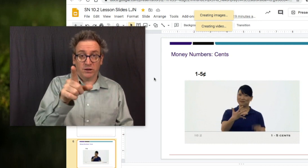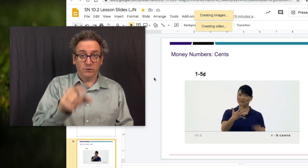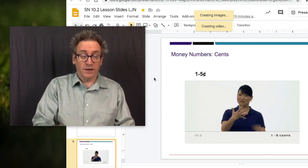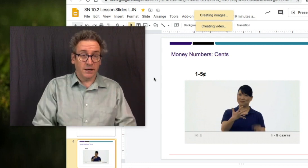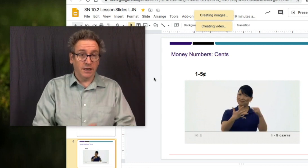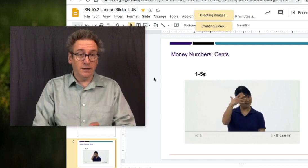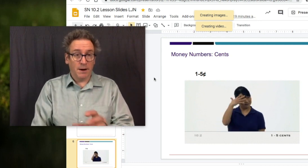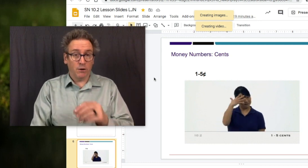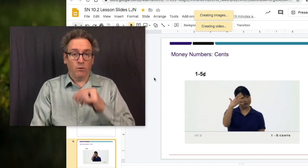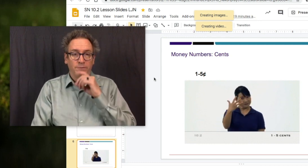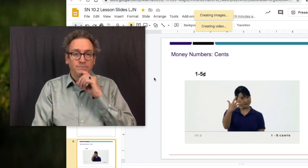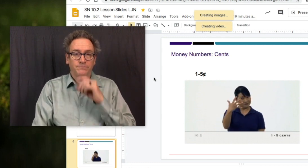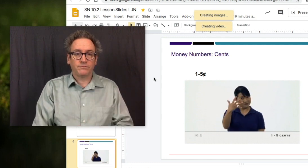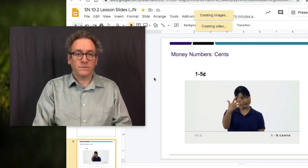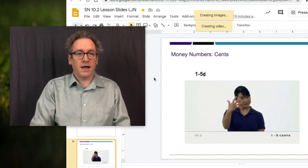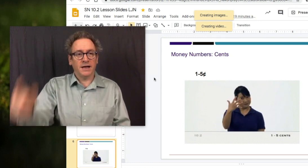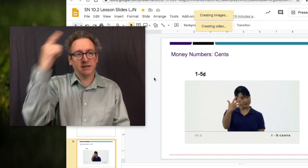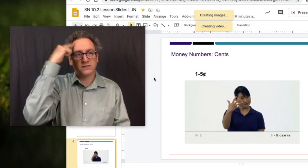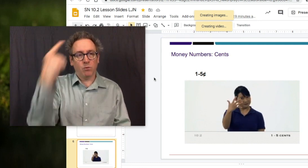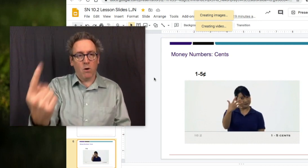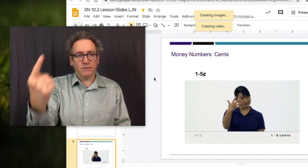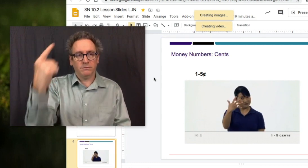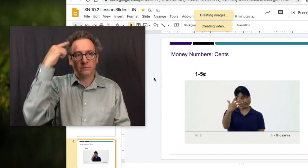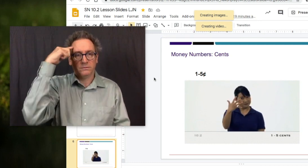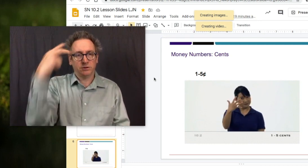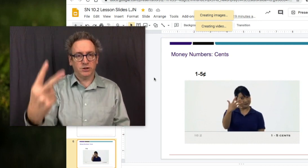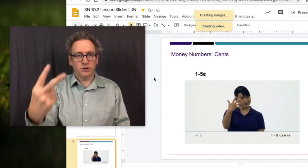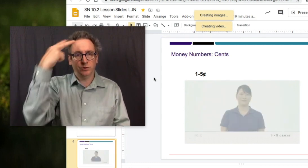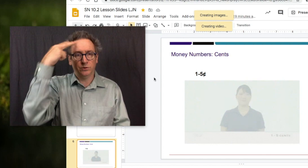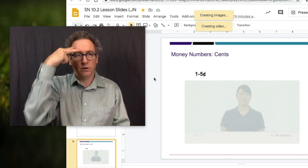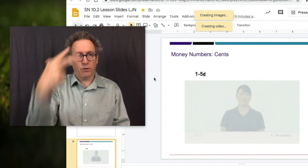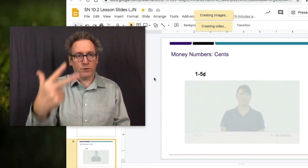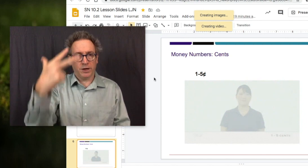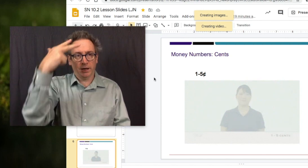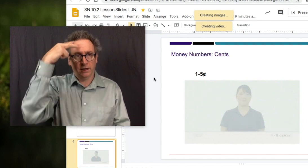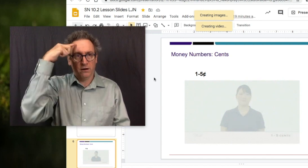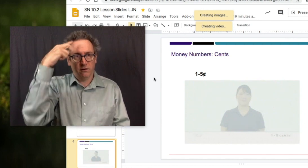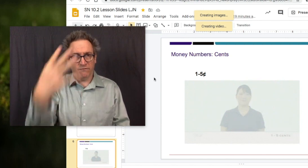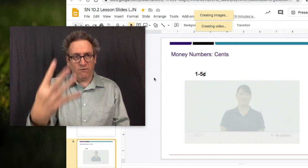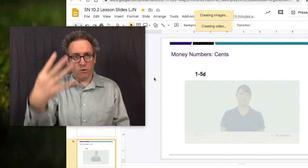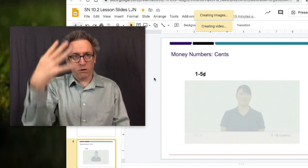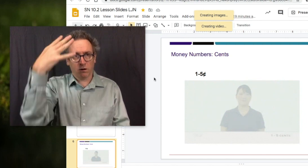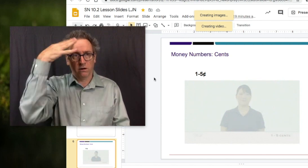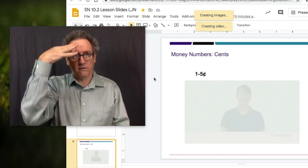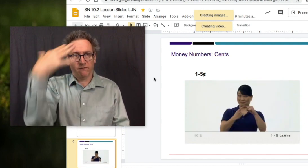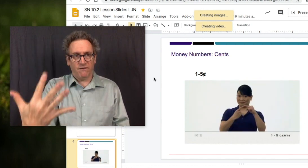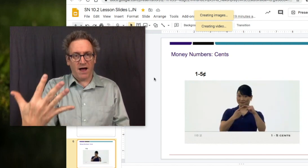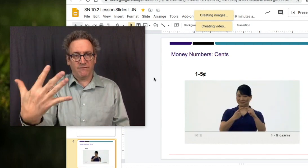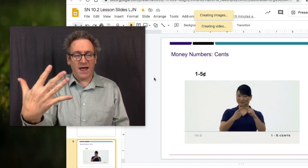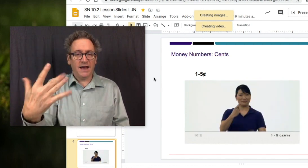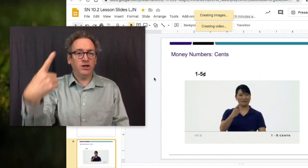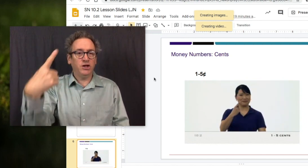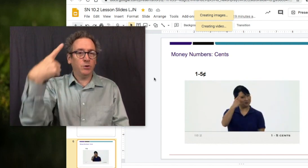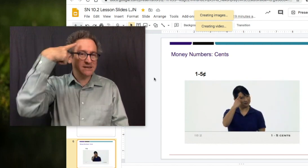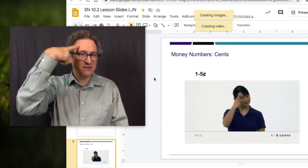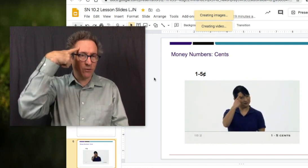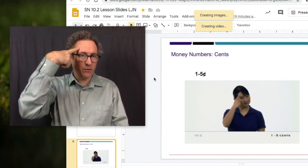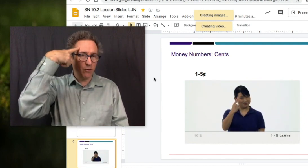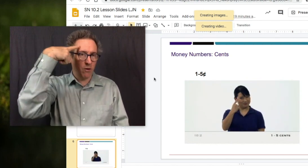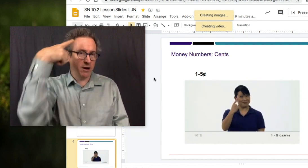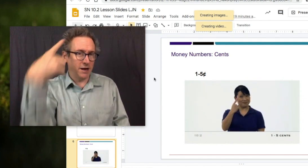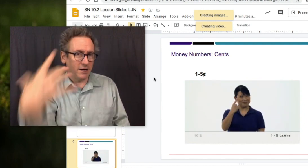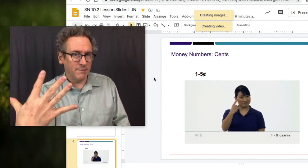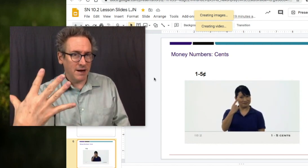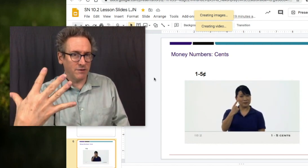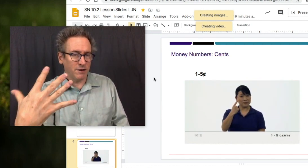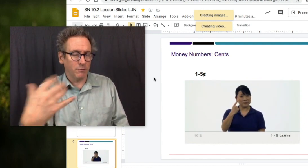I've included in the PowerPoint that it's 1, 2, 3, 4, 5. And you can start with the